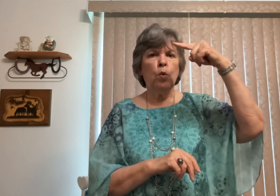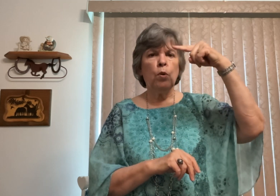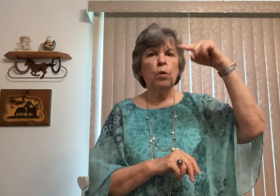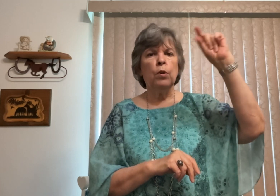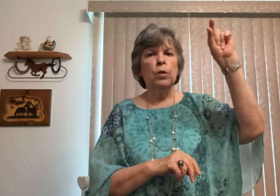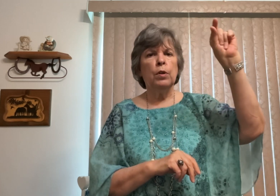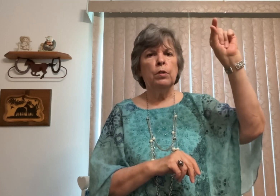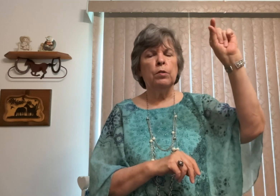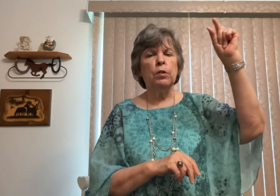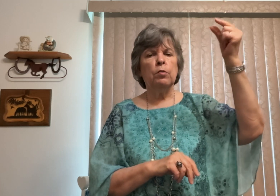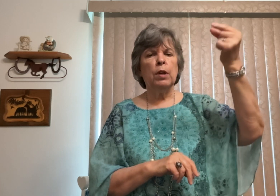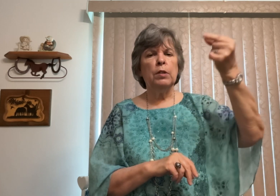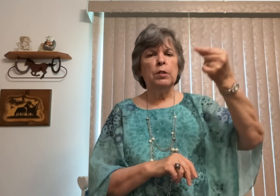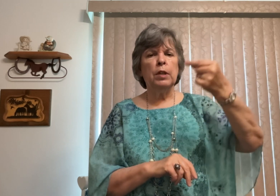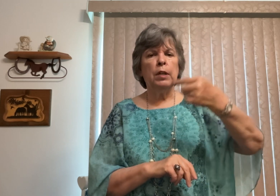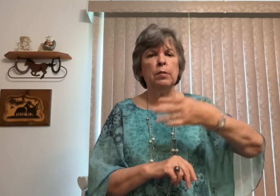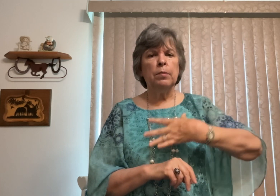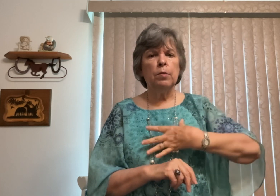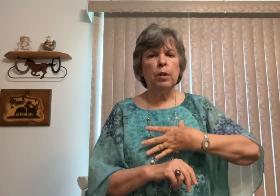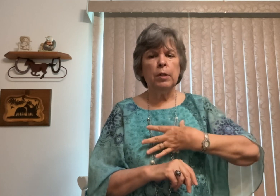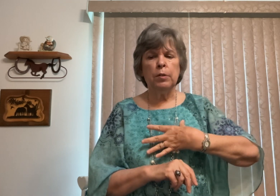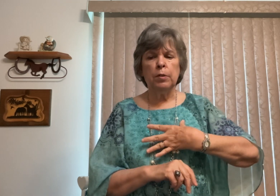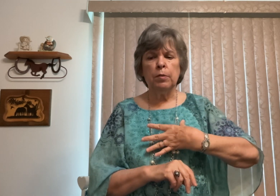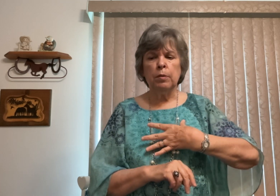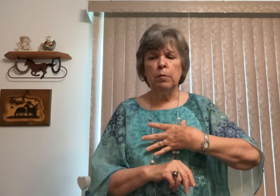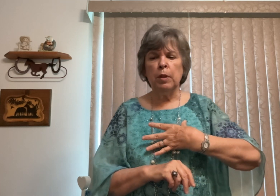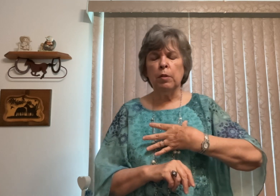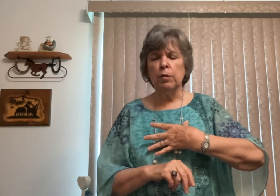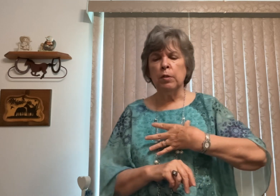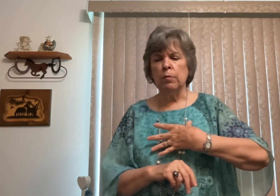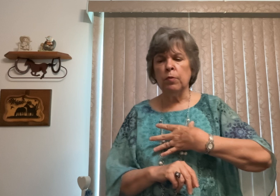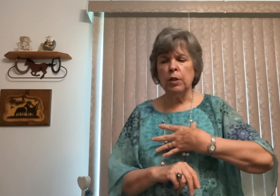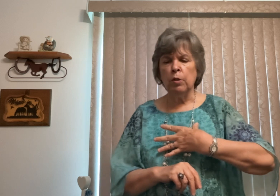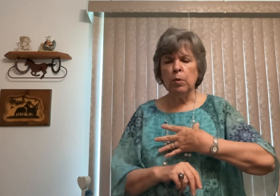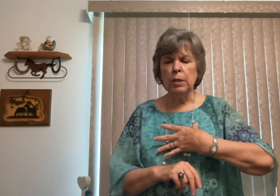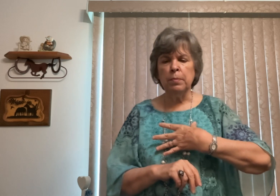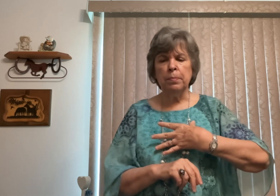for, here's our grace again, grace that we learned in video 1.